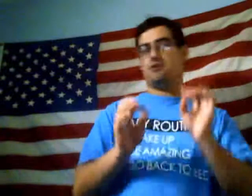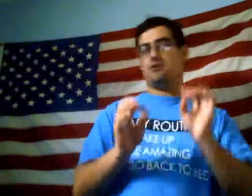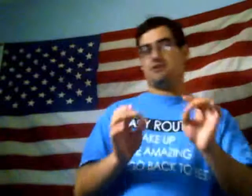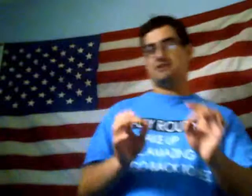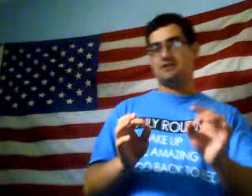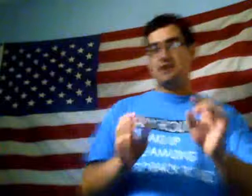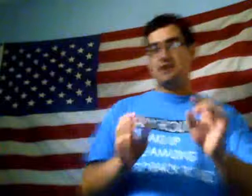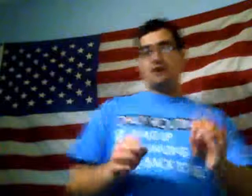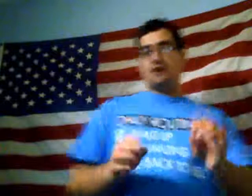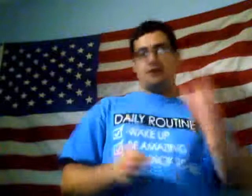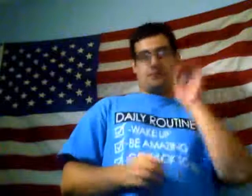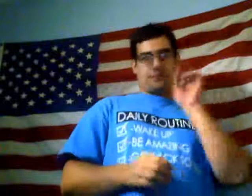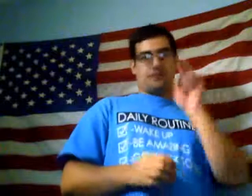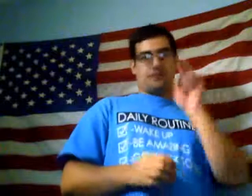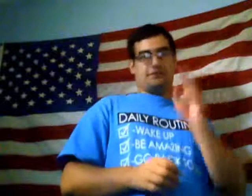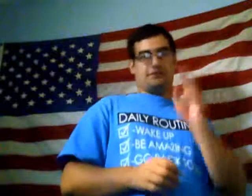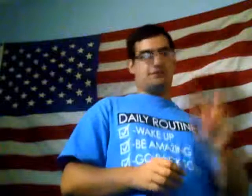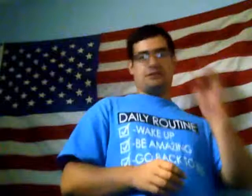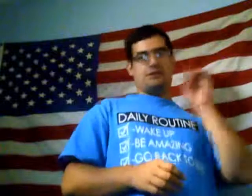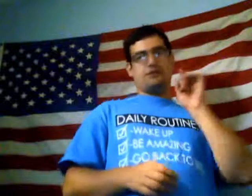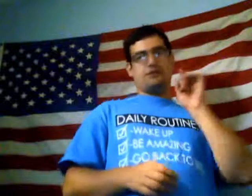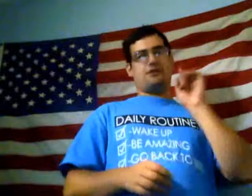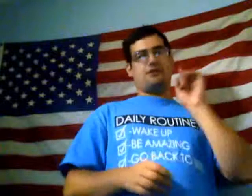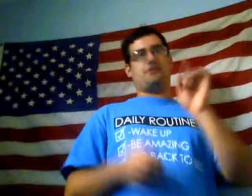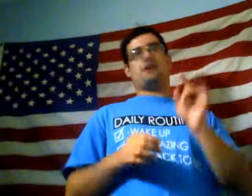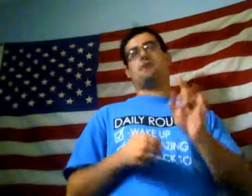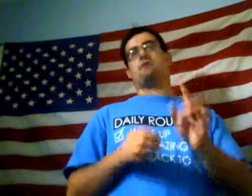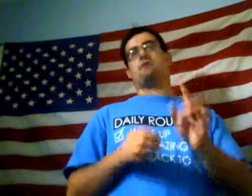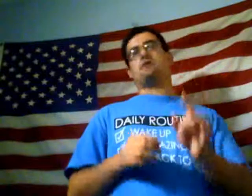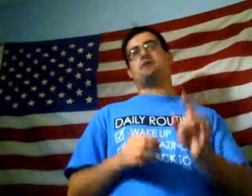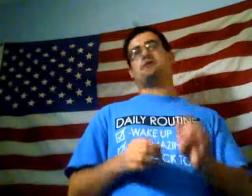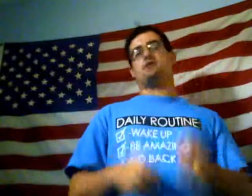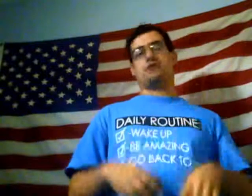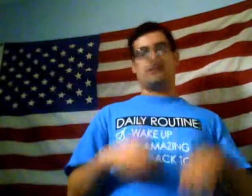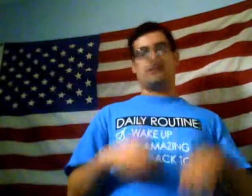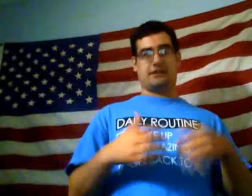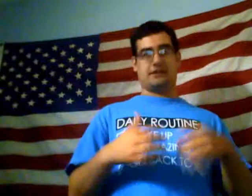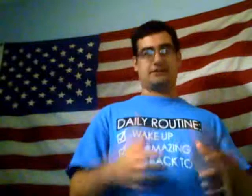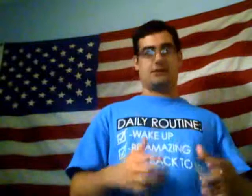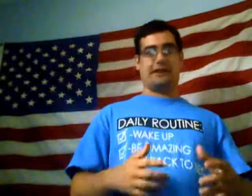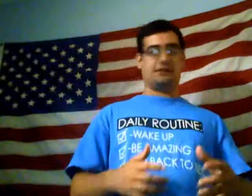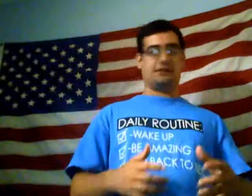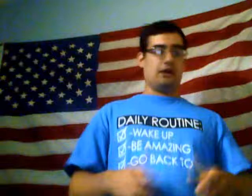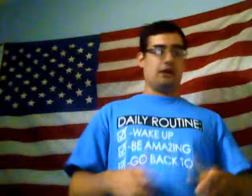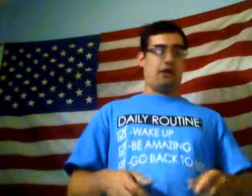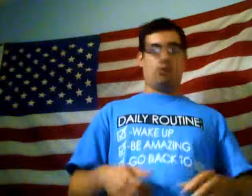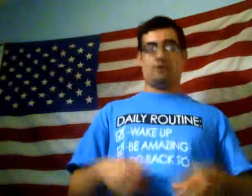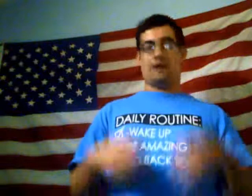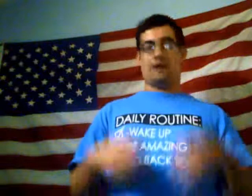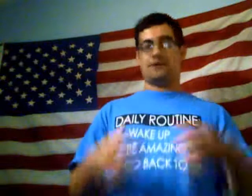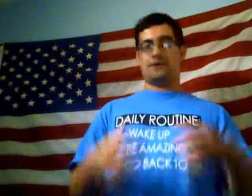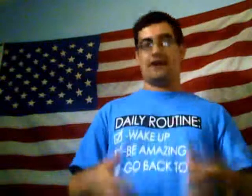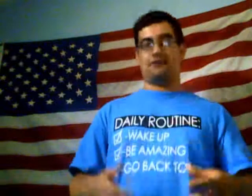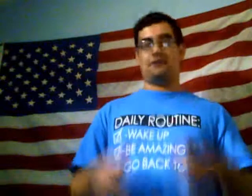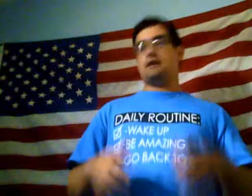1912 race for president. First, you have the incumbent president, who was elected in 1908, William Howard Taft.